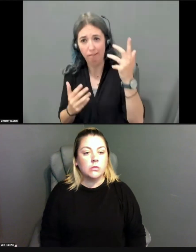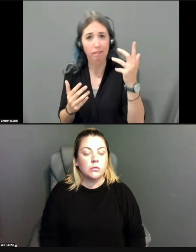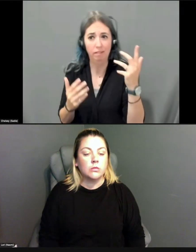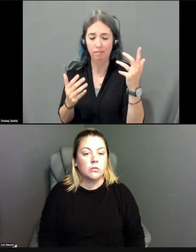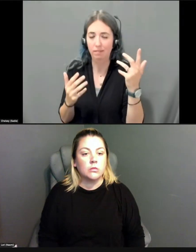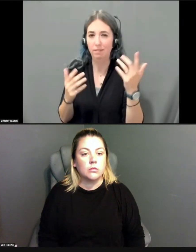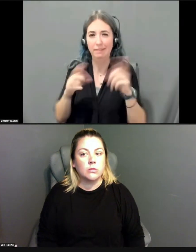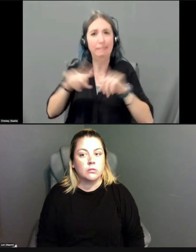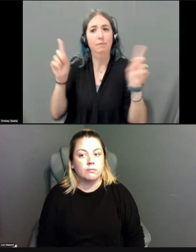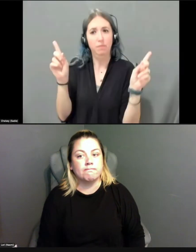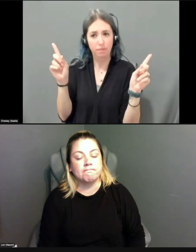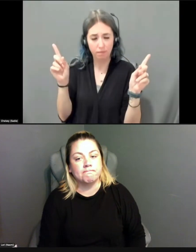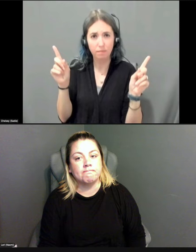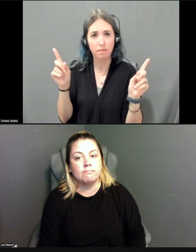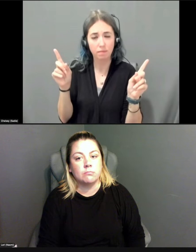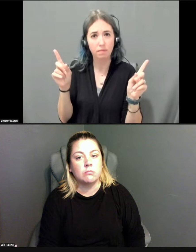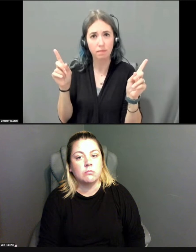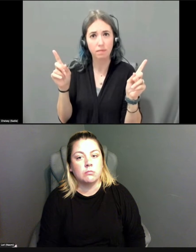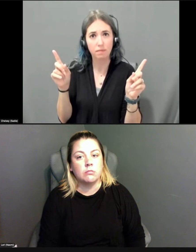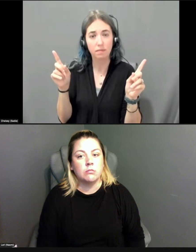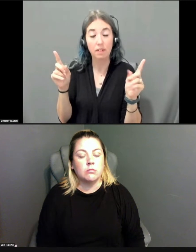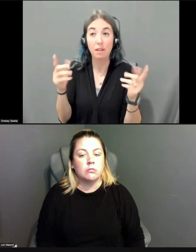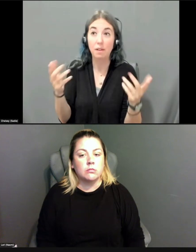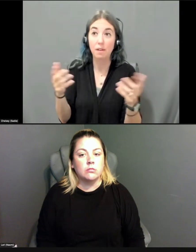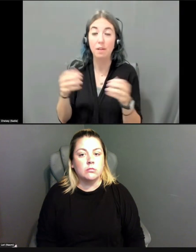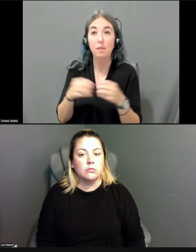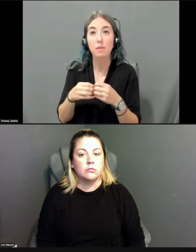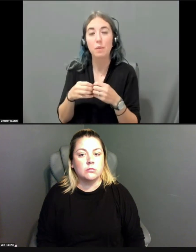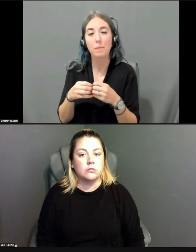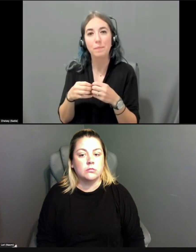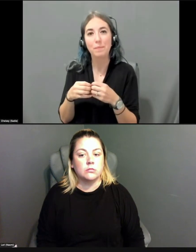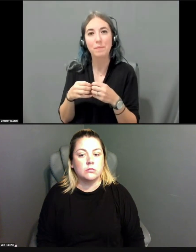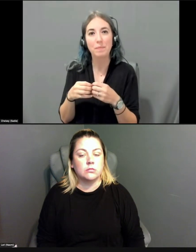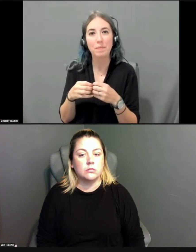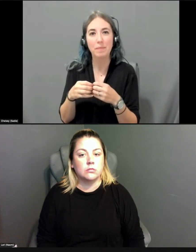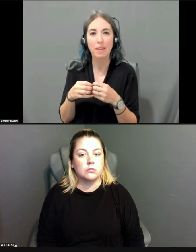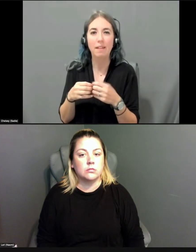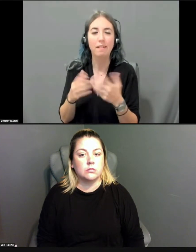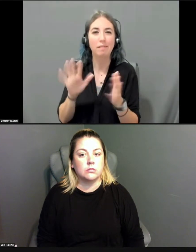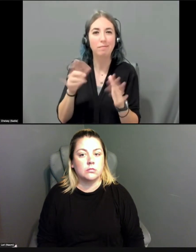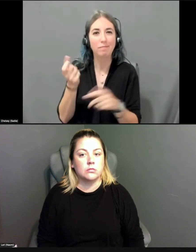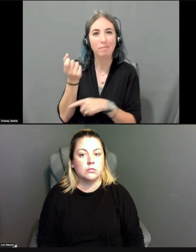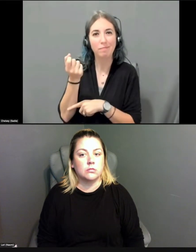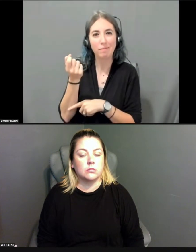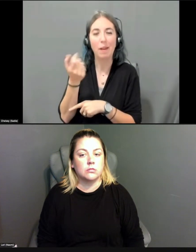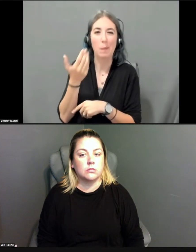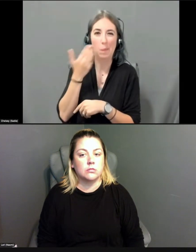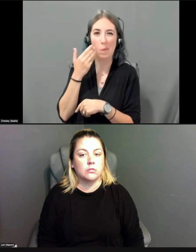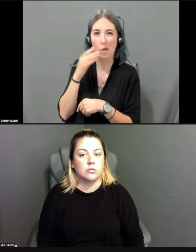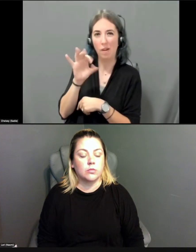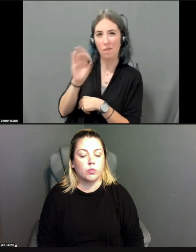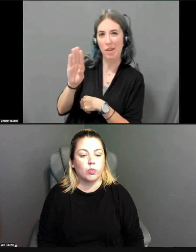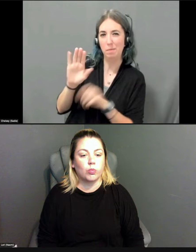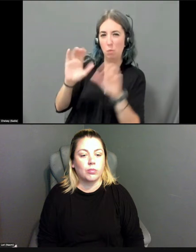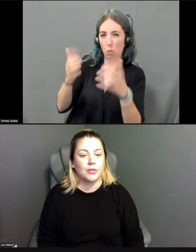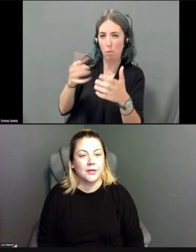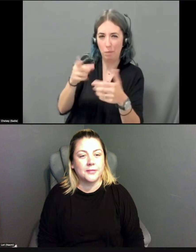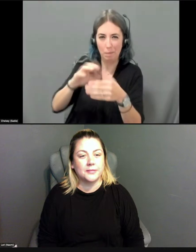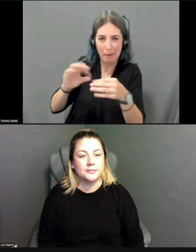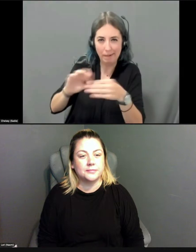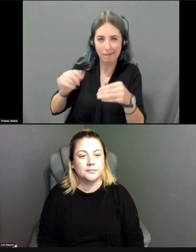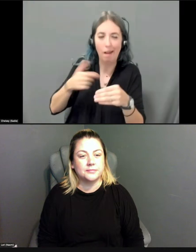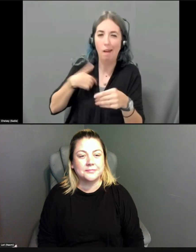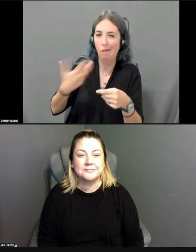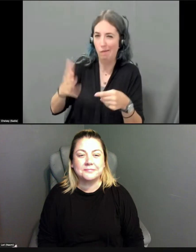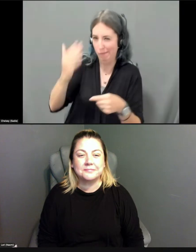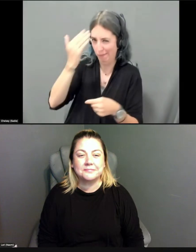different. So, like, I think I know what space you're talking about online, where you had probably do.